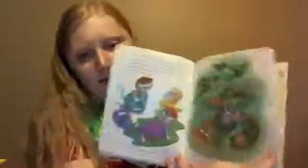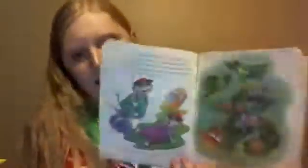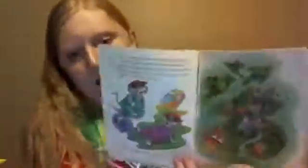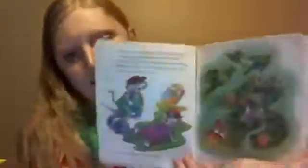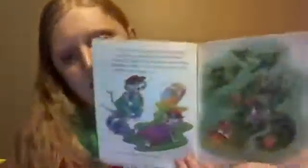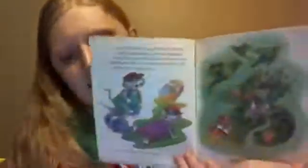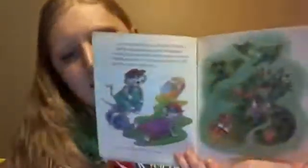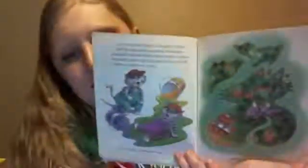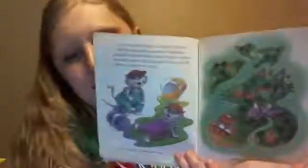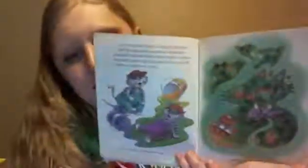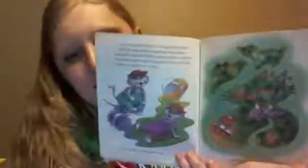the island?